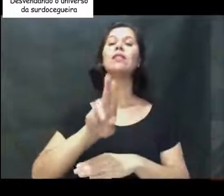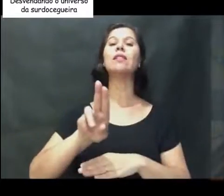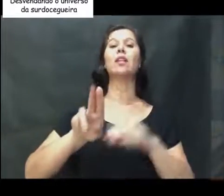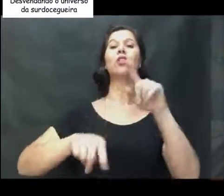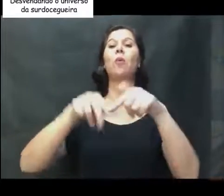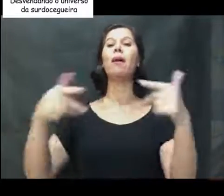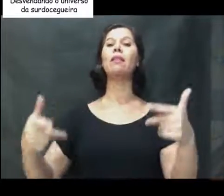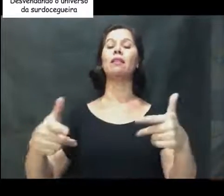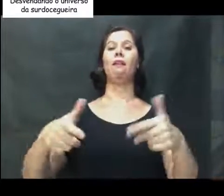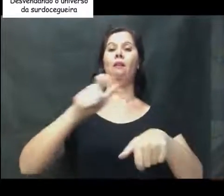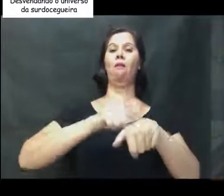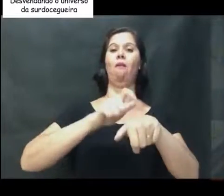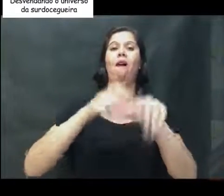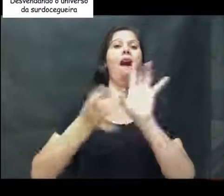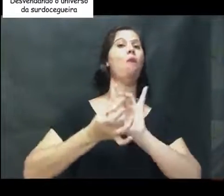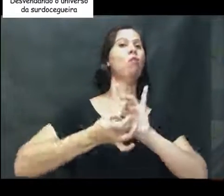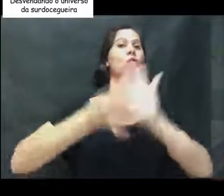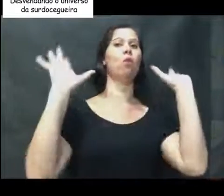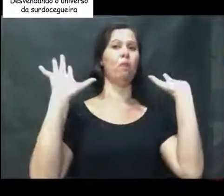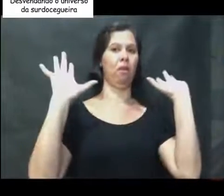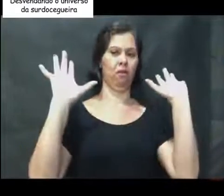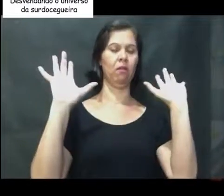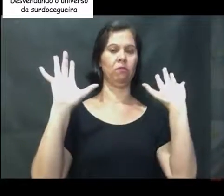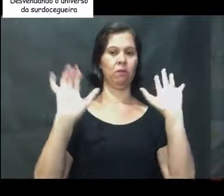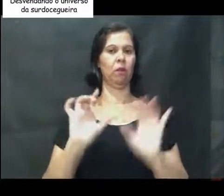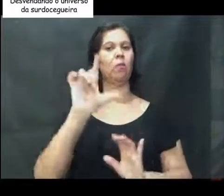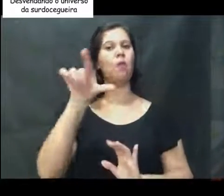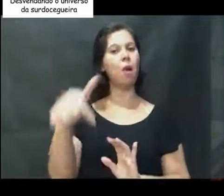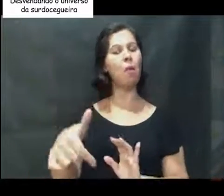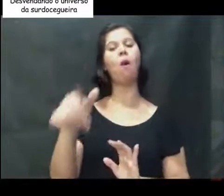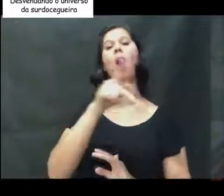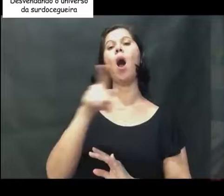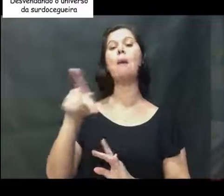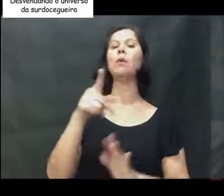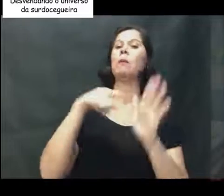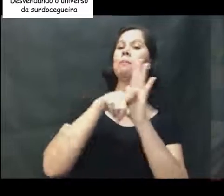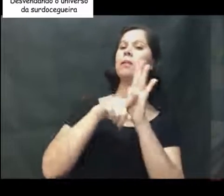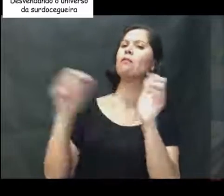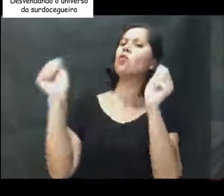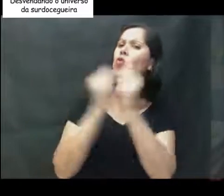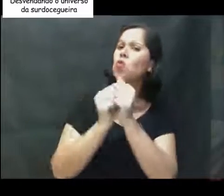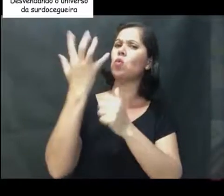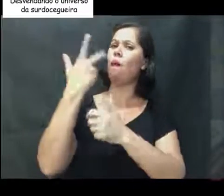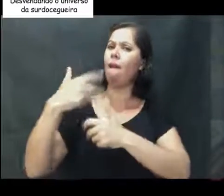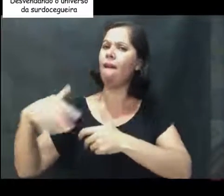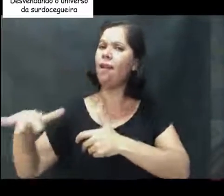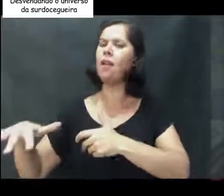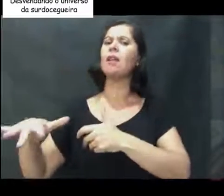requests. And then the teacher did the research with these children. It was asked if they wanted to